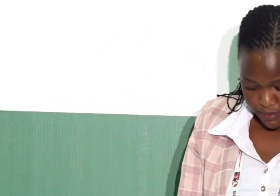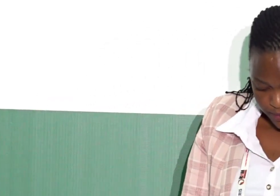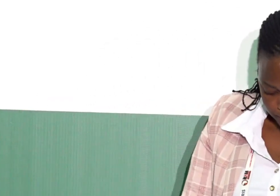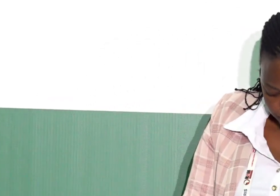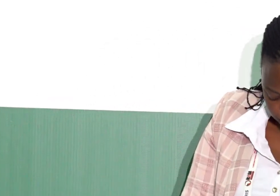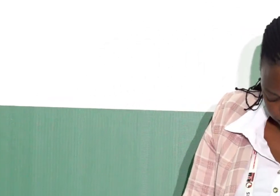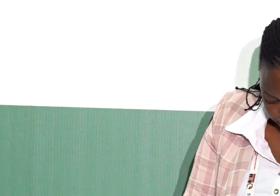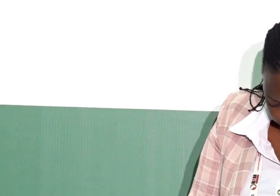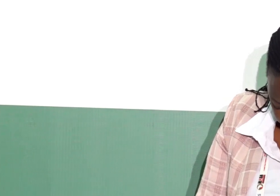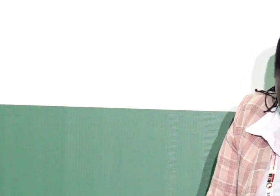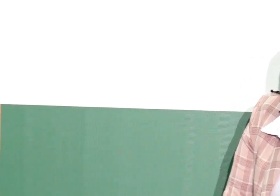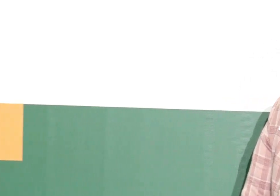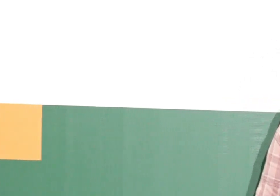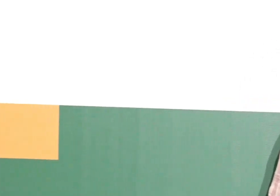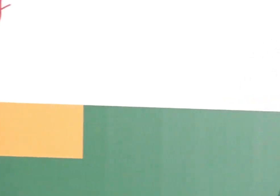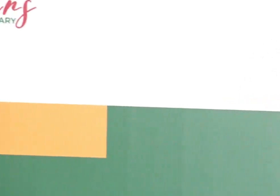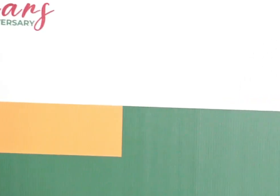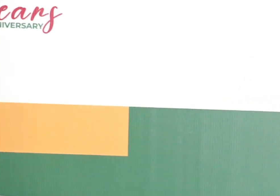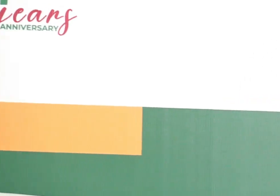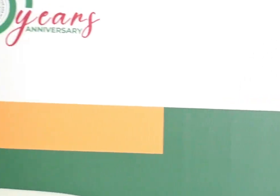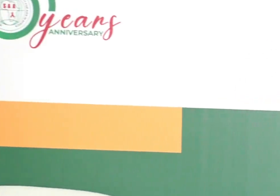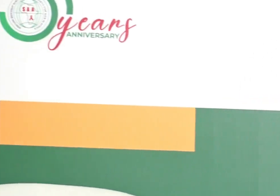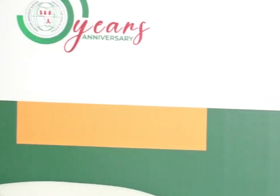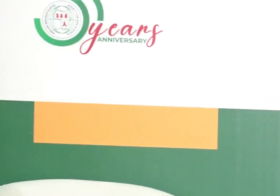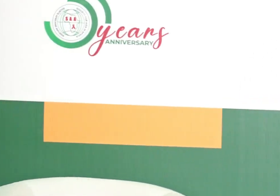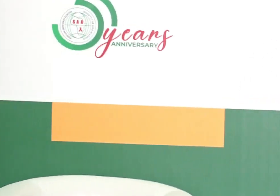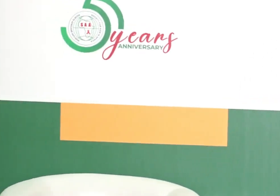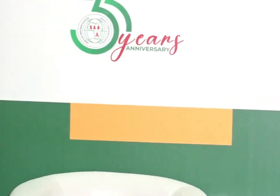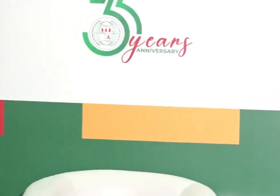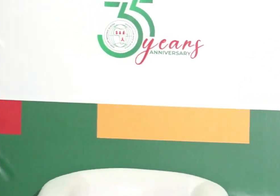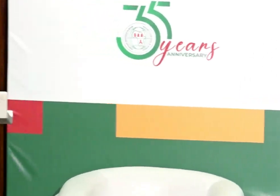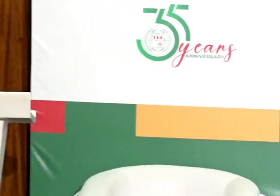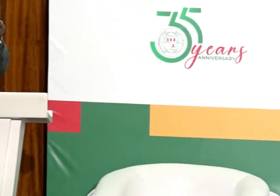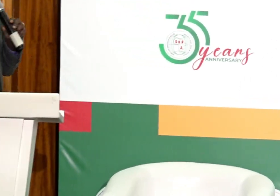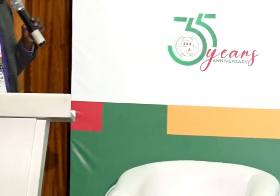Yeah, maybe any other additional morbidities, yeah?